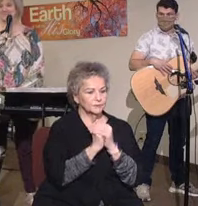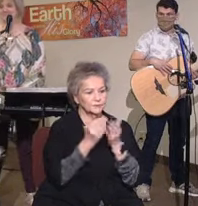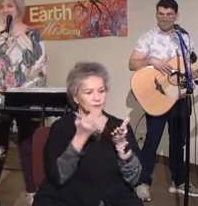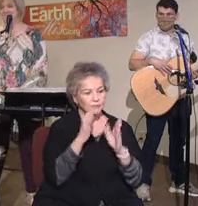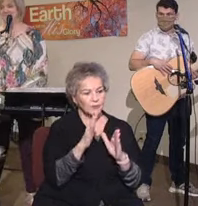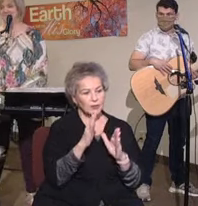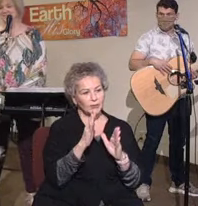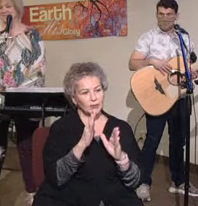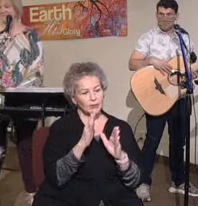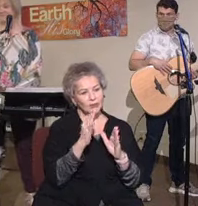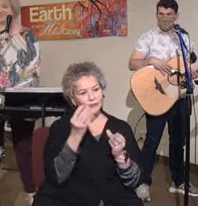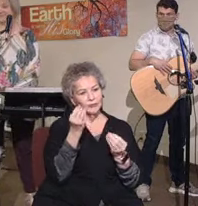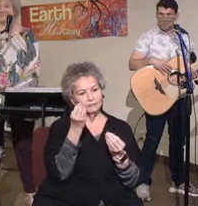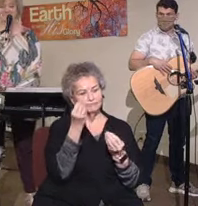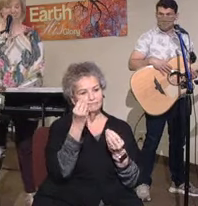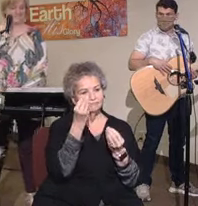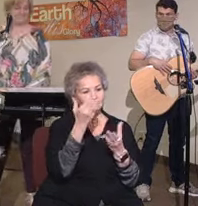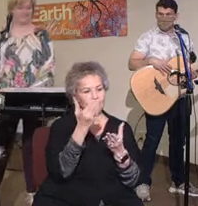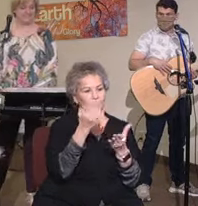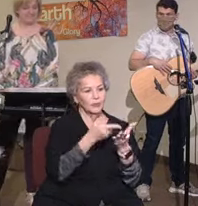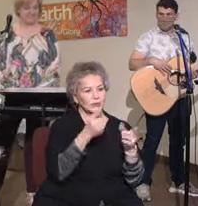update on our building. May I do so?